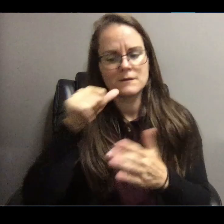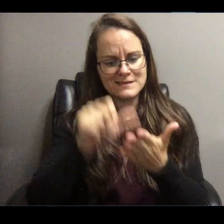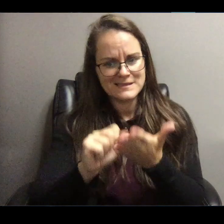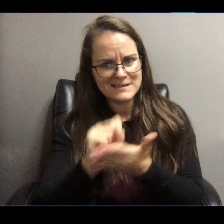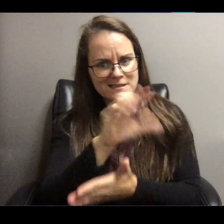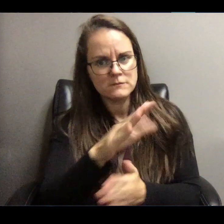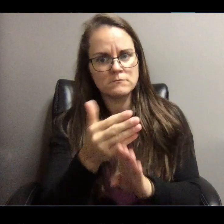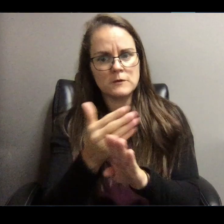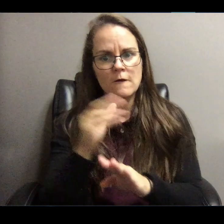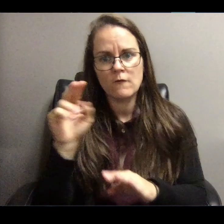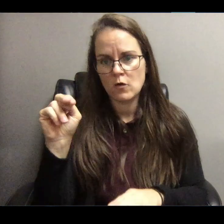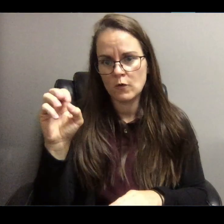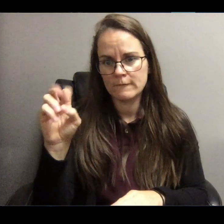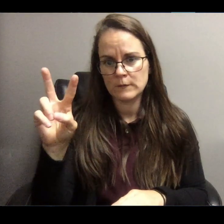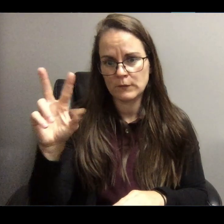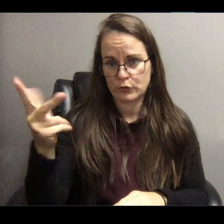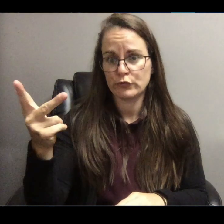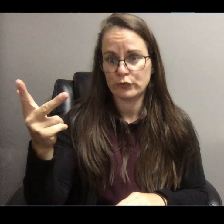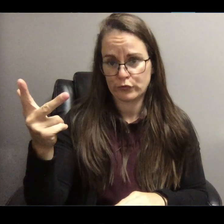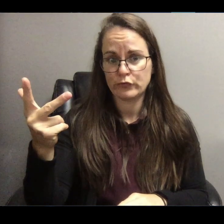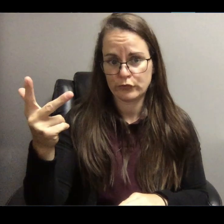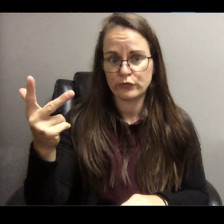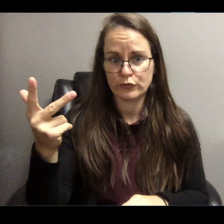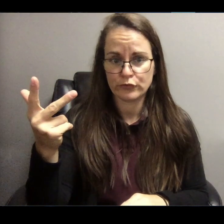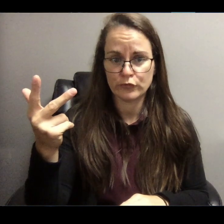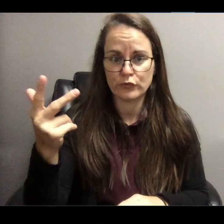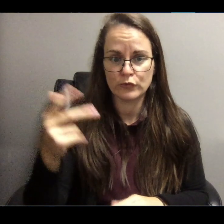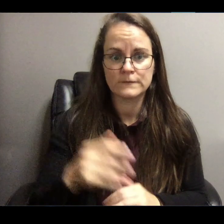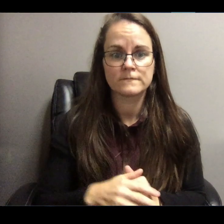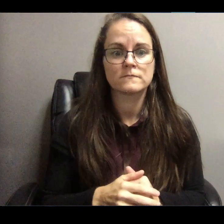This will need to be sent in before the November 3rd election.